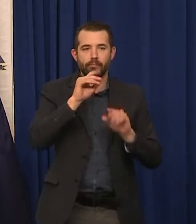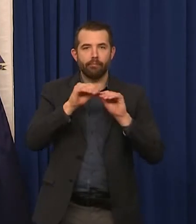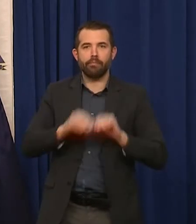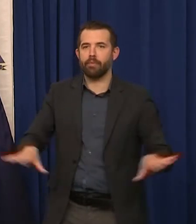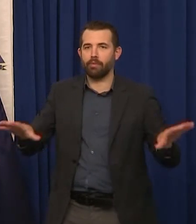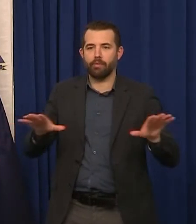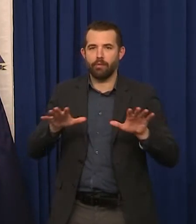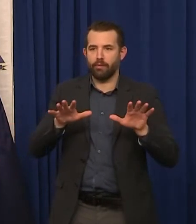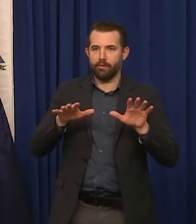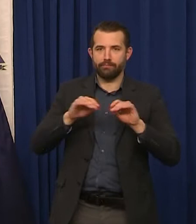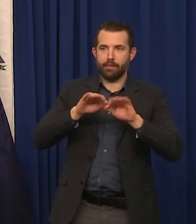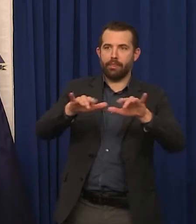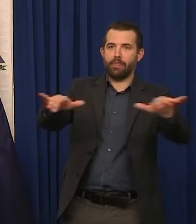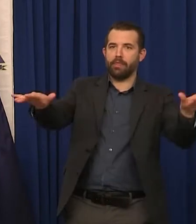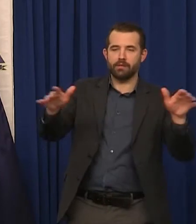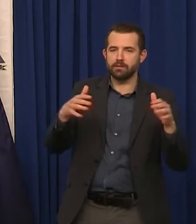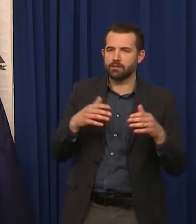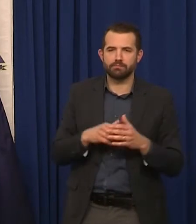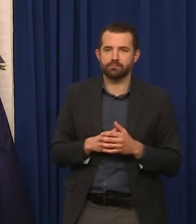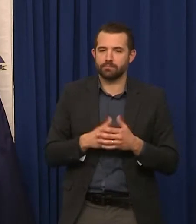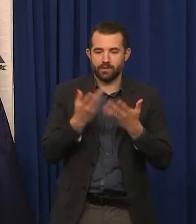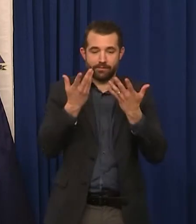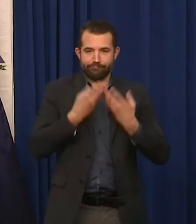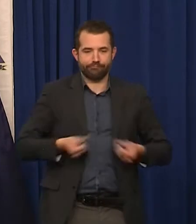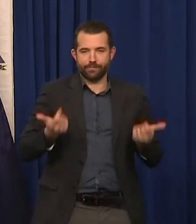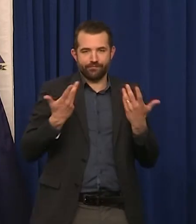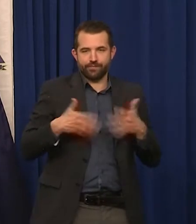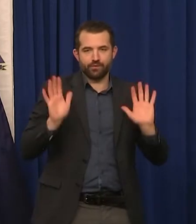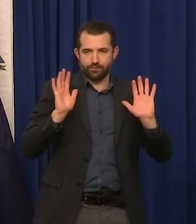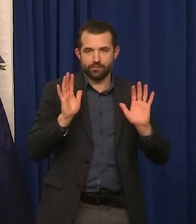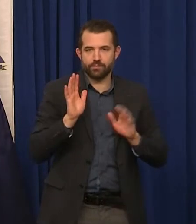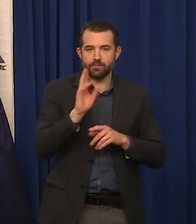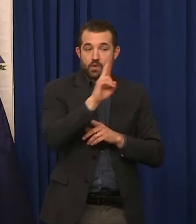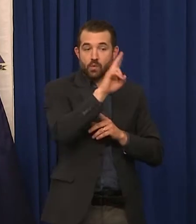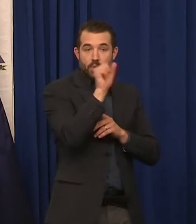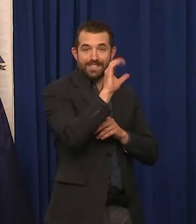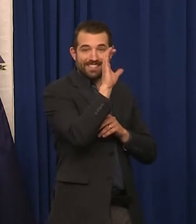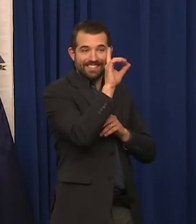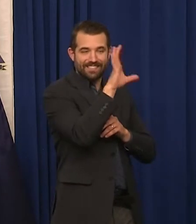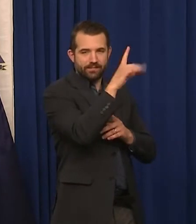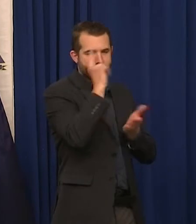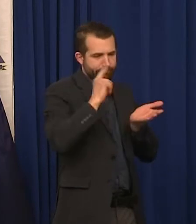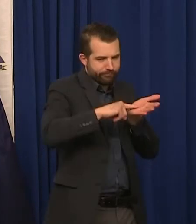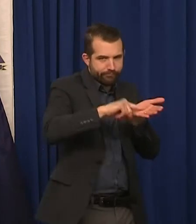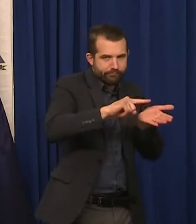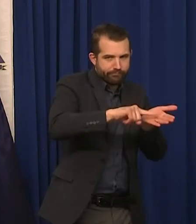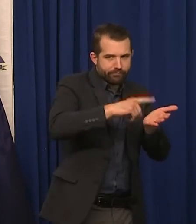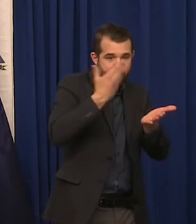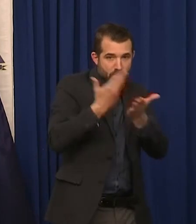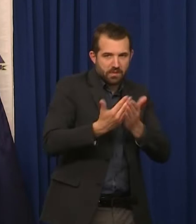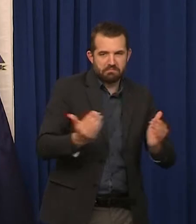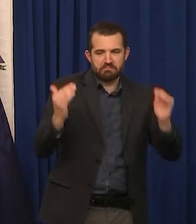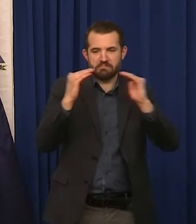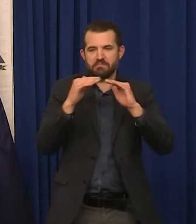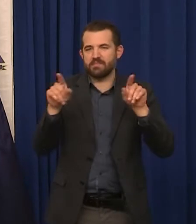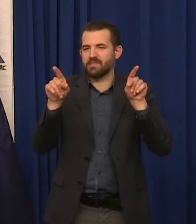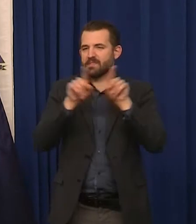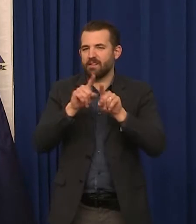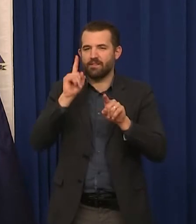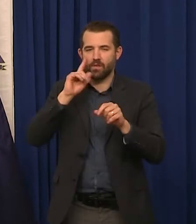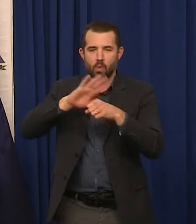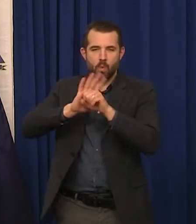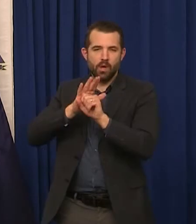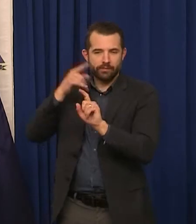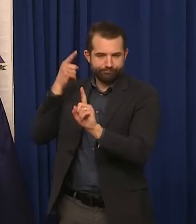what the US CDC's research has showed, that holds true for coronavirus, for COVID-19. So that's the approach that we